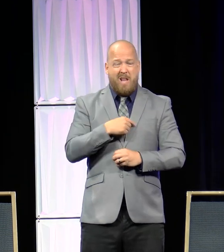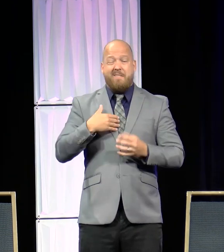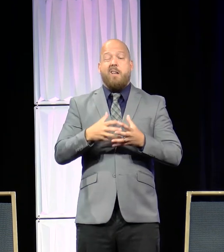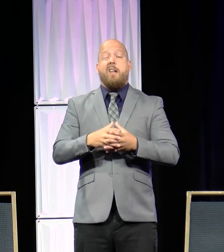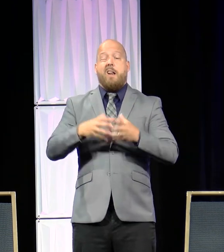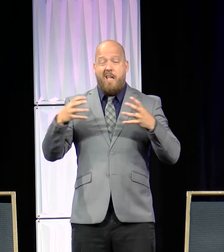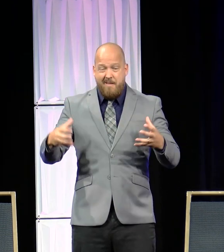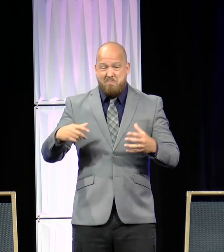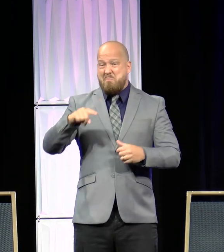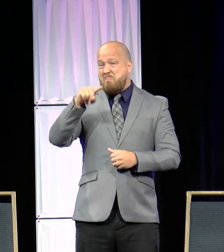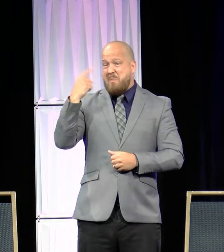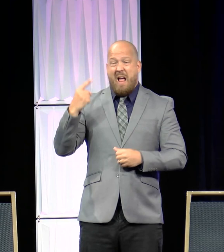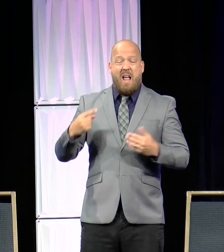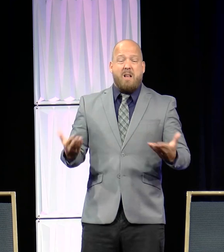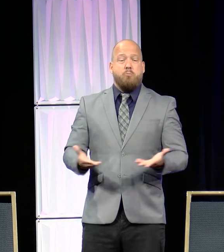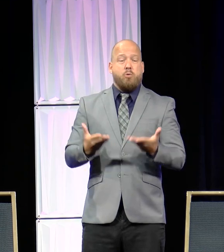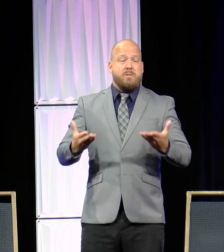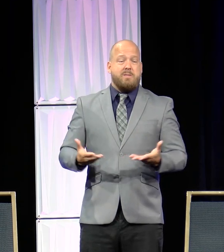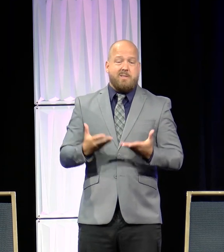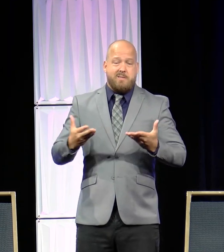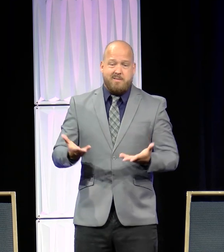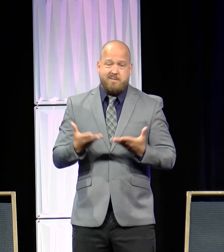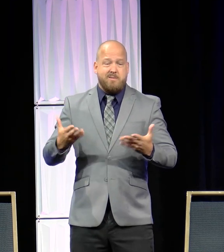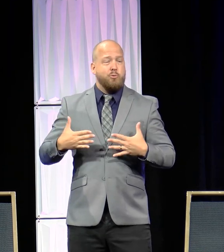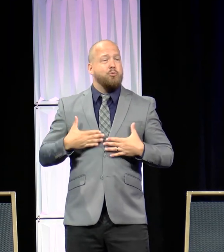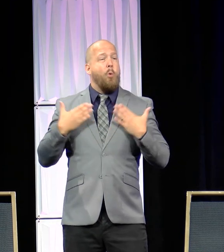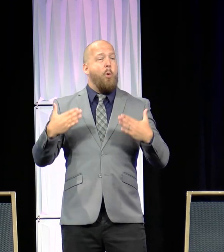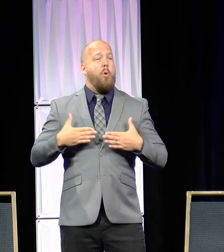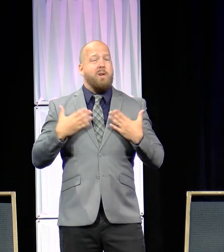with me today, encouraging me, texting me,